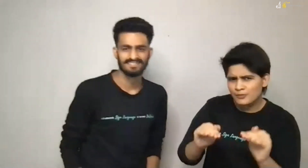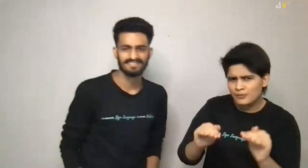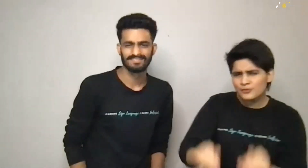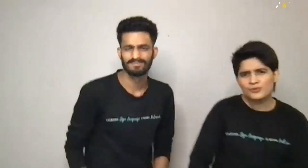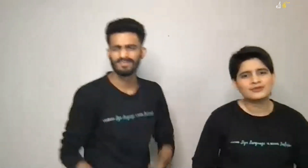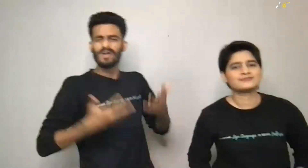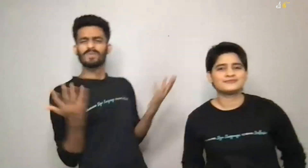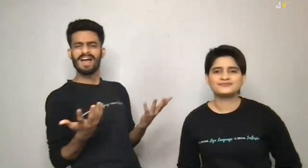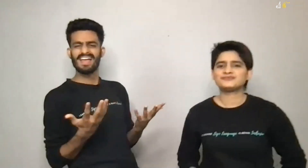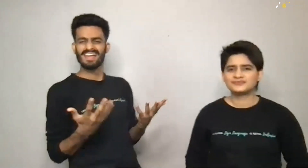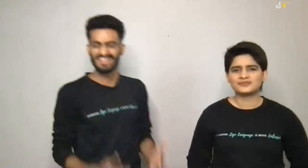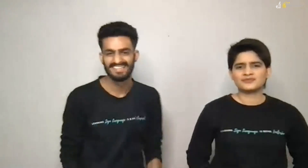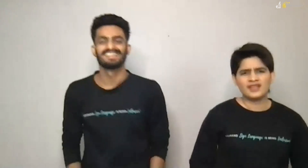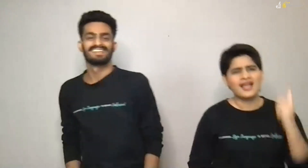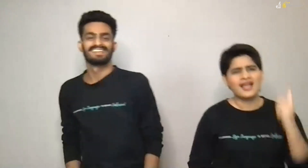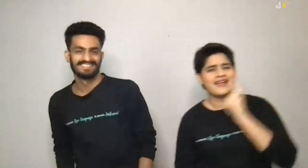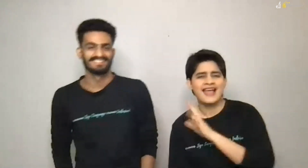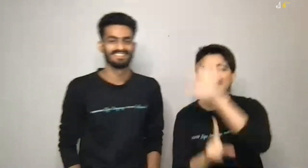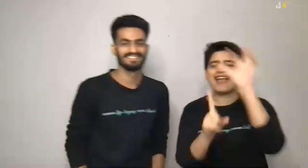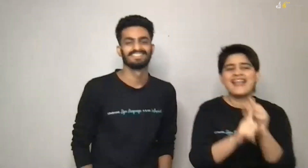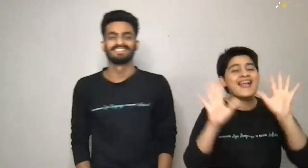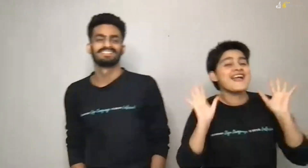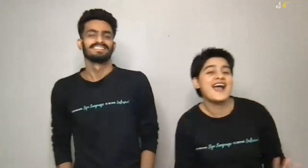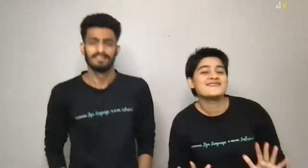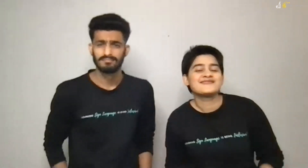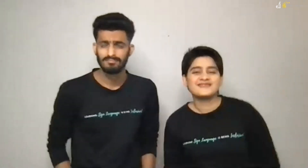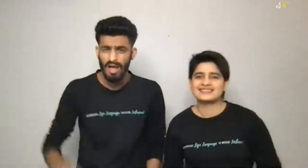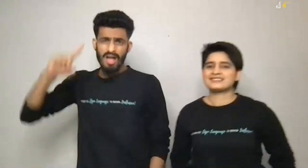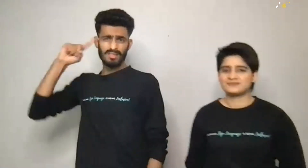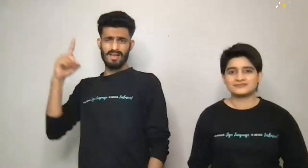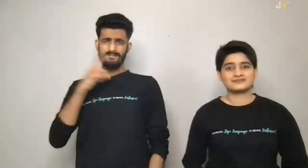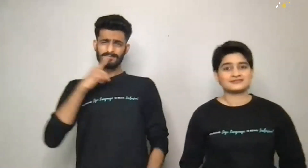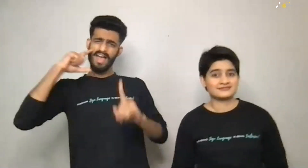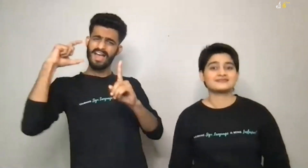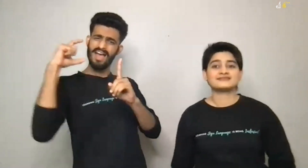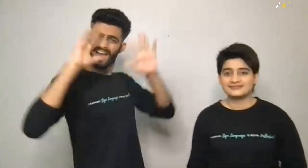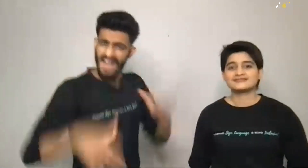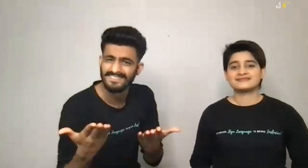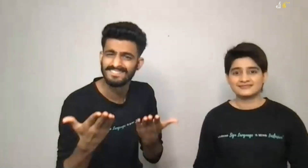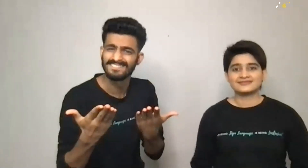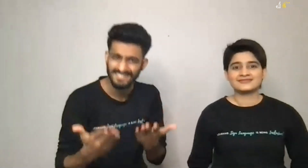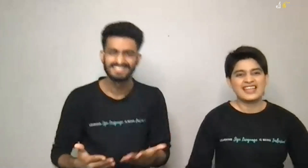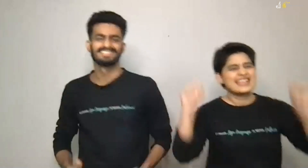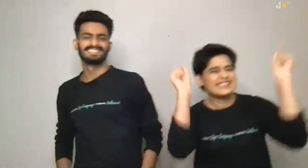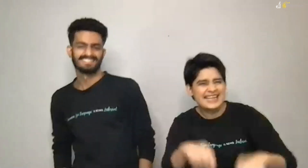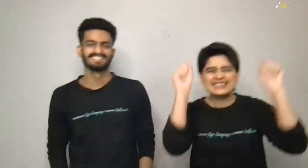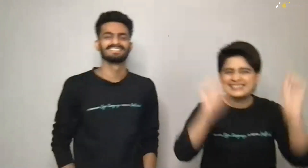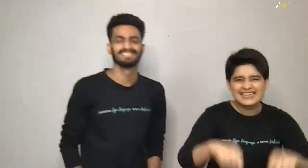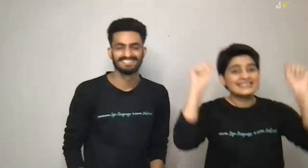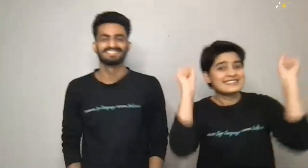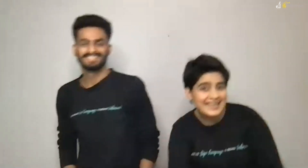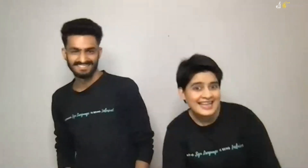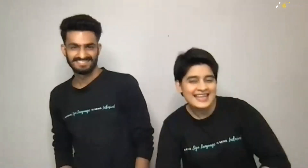Do you sign? Do you support sign? Why? Because there's deaf culture? Deaf